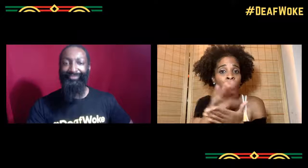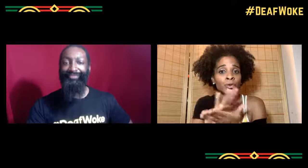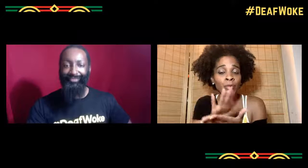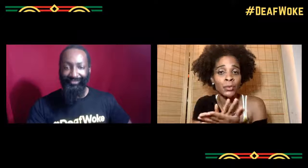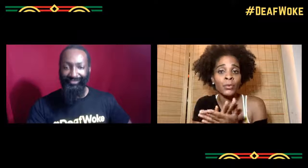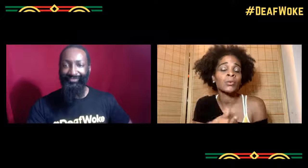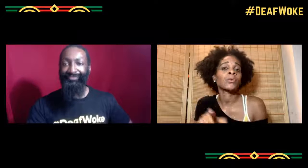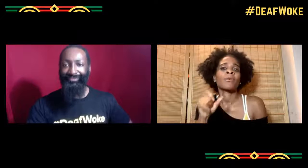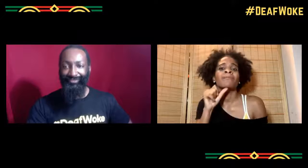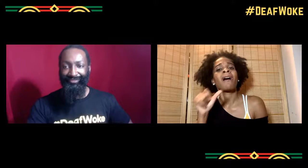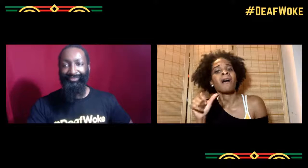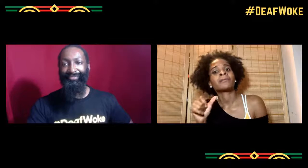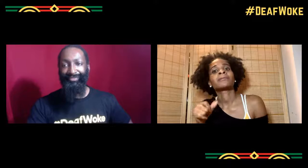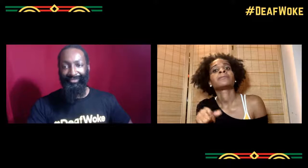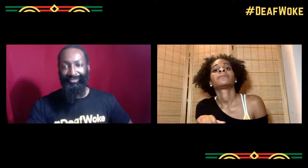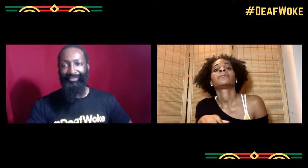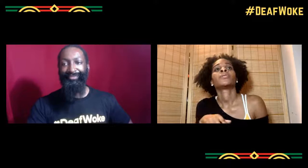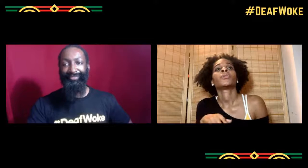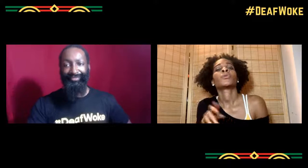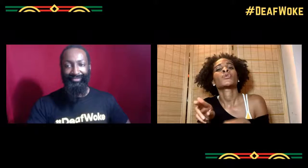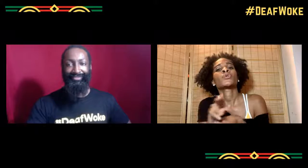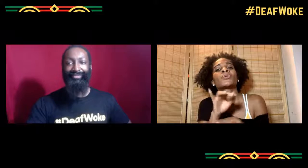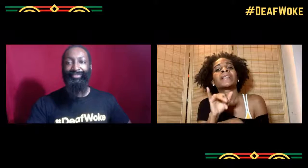important for deaf artists